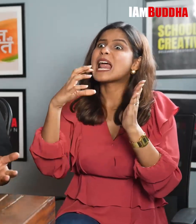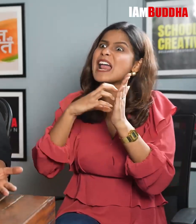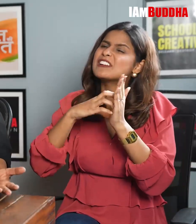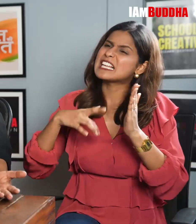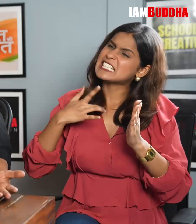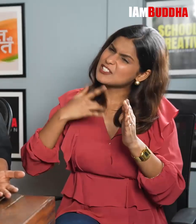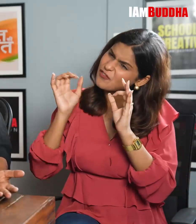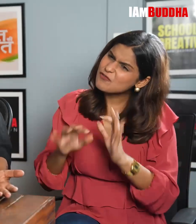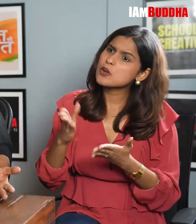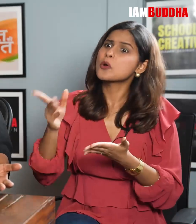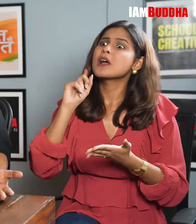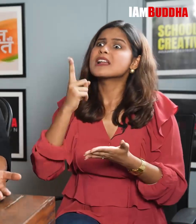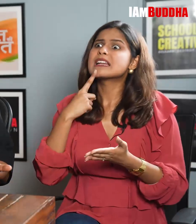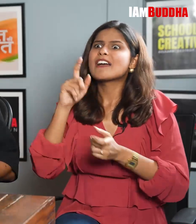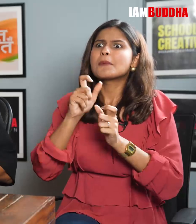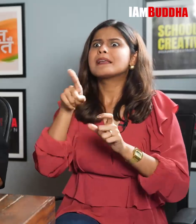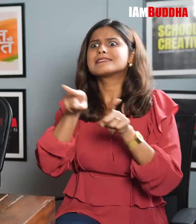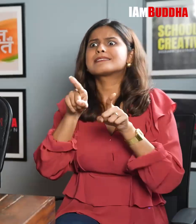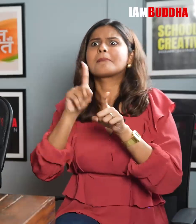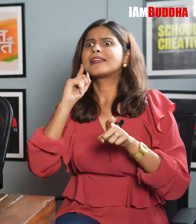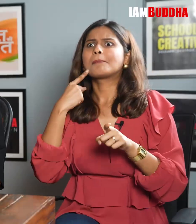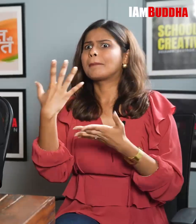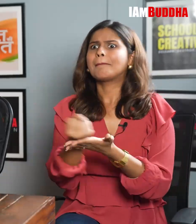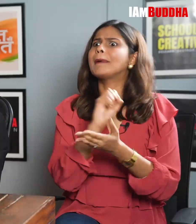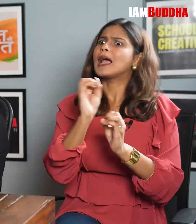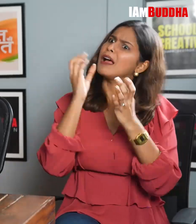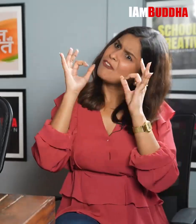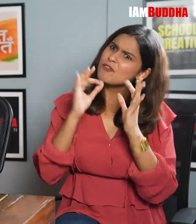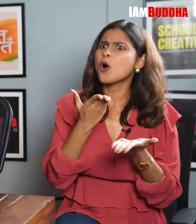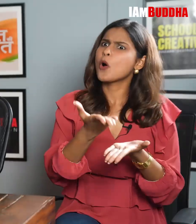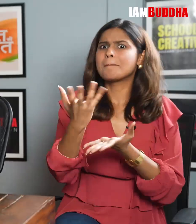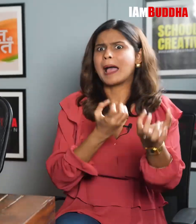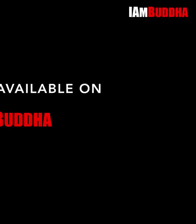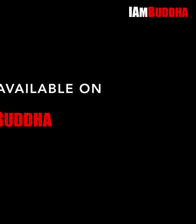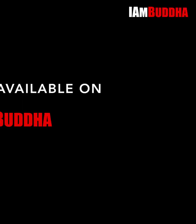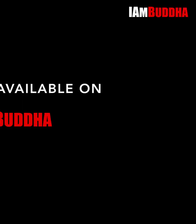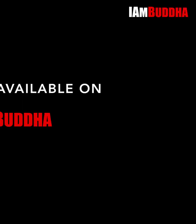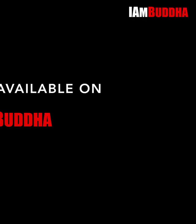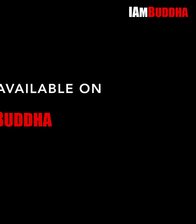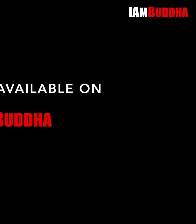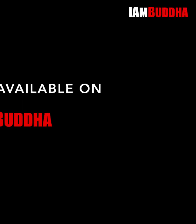interested because deaf people, it's not that deaf people don't buy things, that don't they consume products.